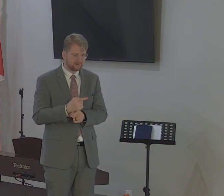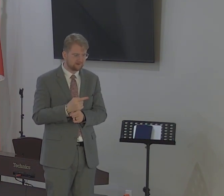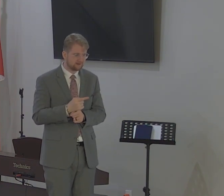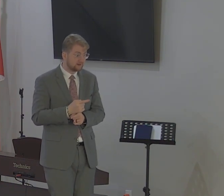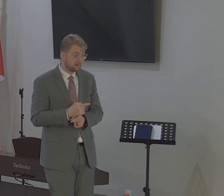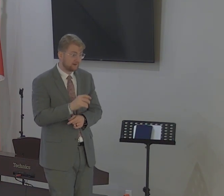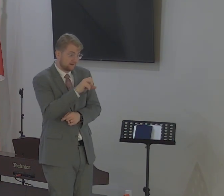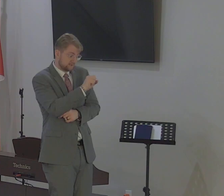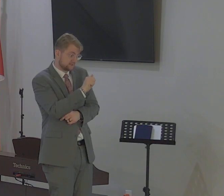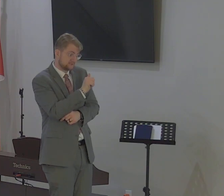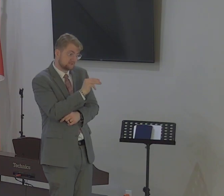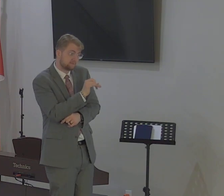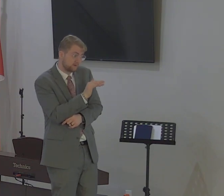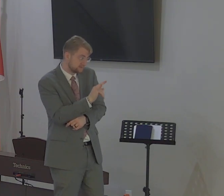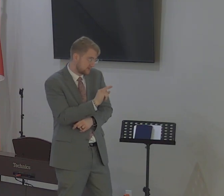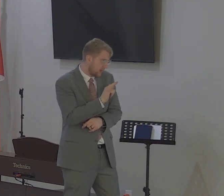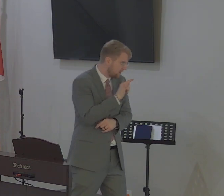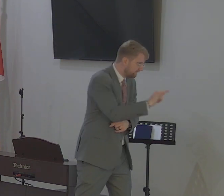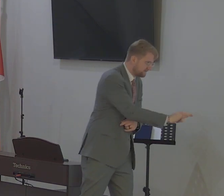Has